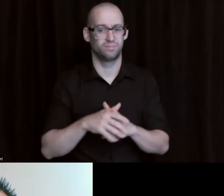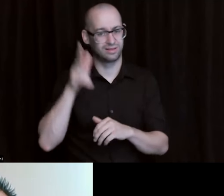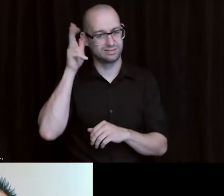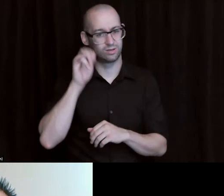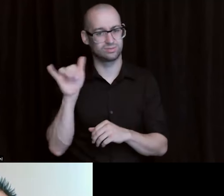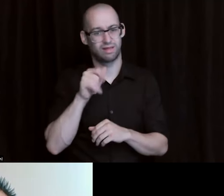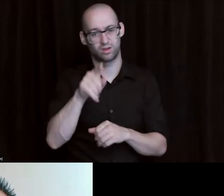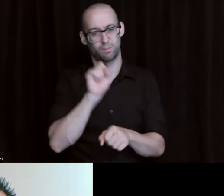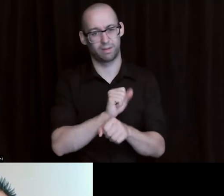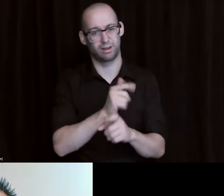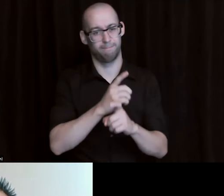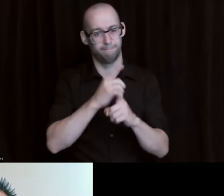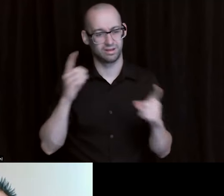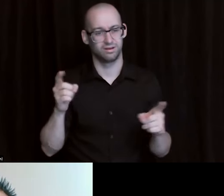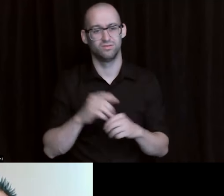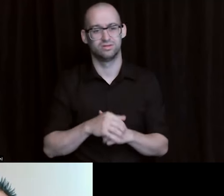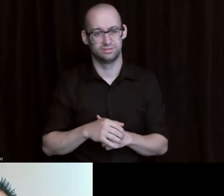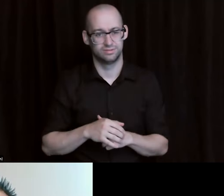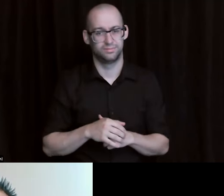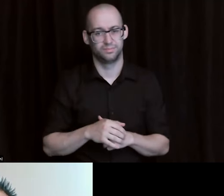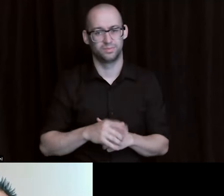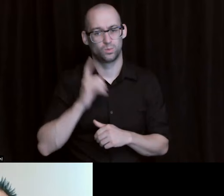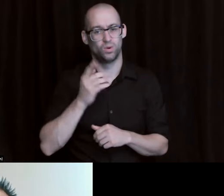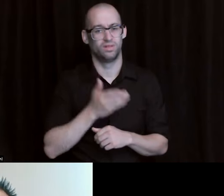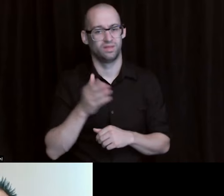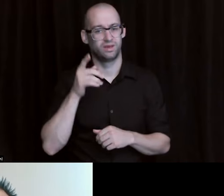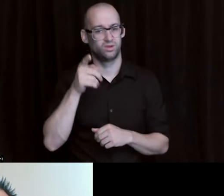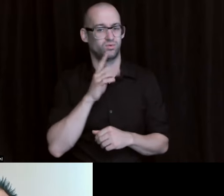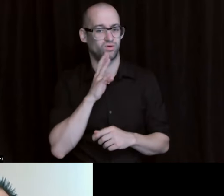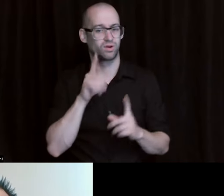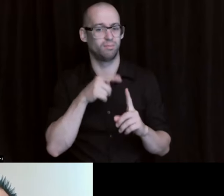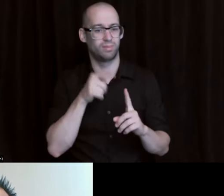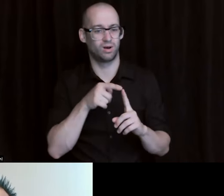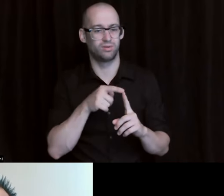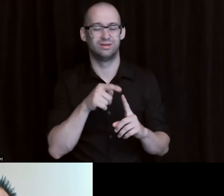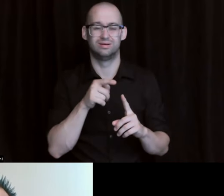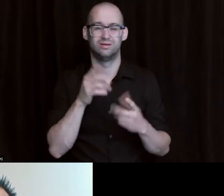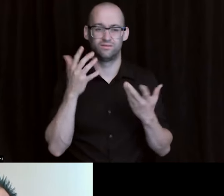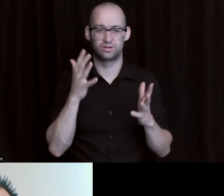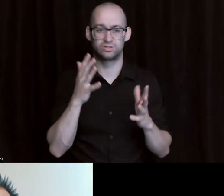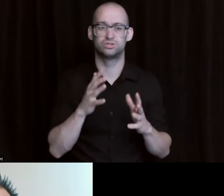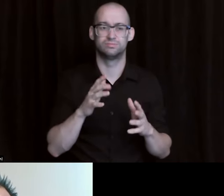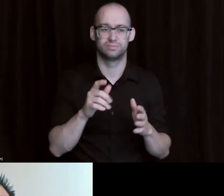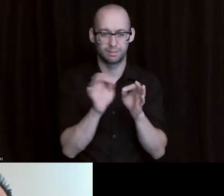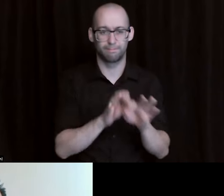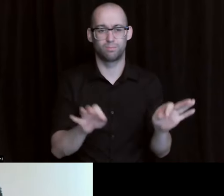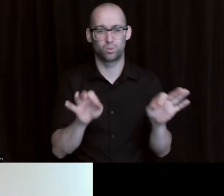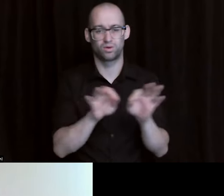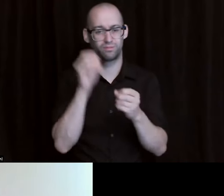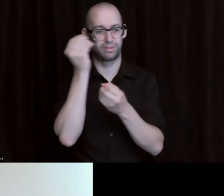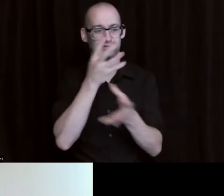made a tremendous difference. And one thing that you touched on that was also kind of in our key takeaways was